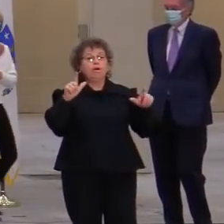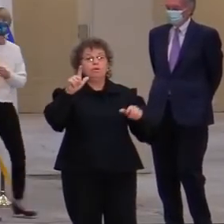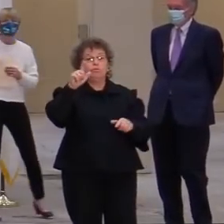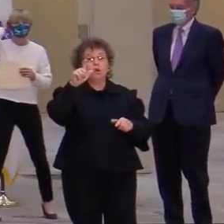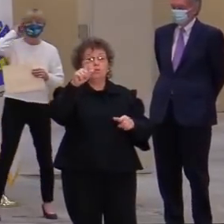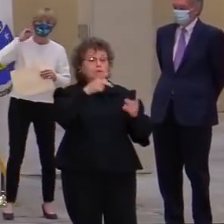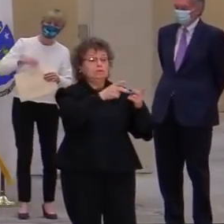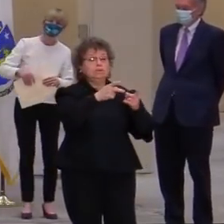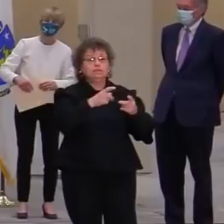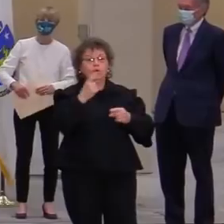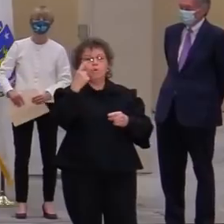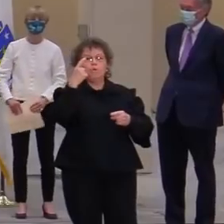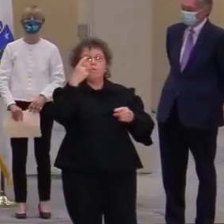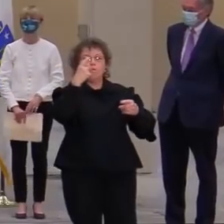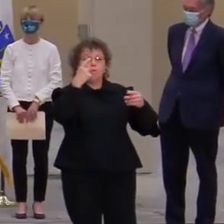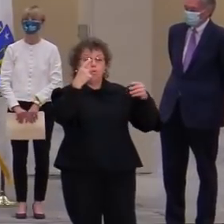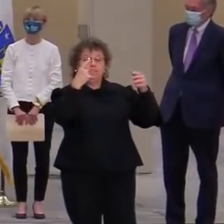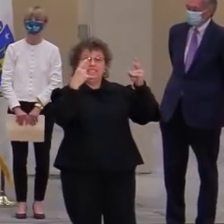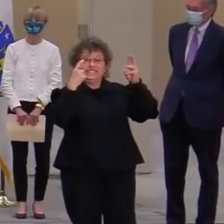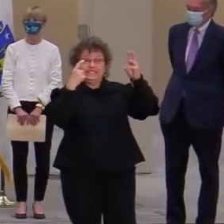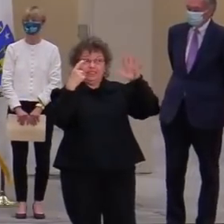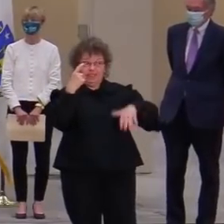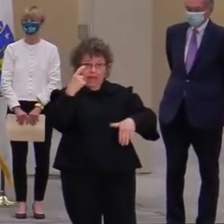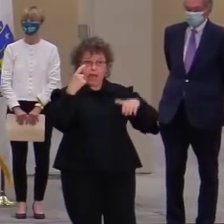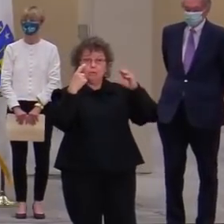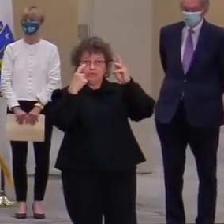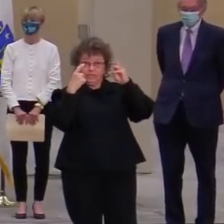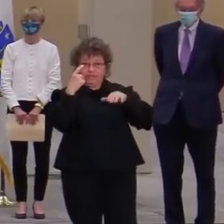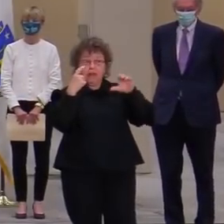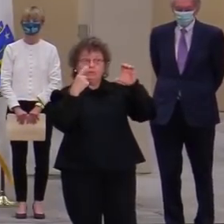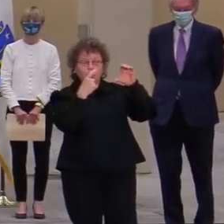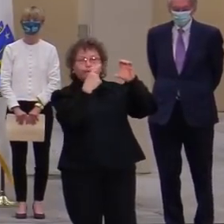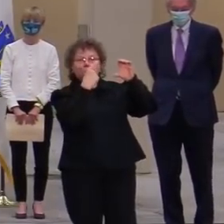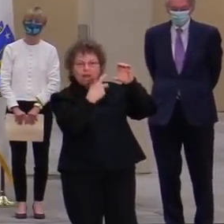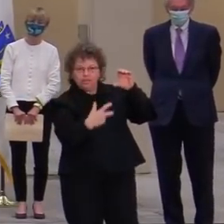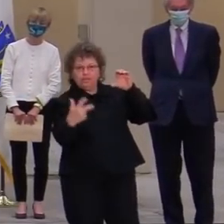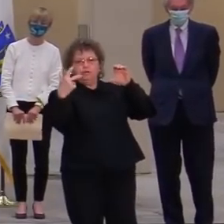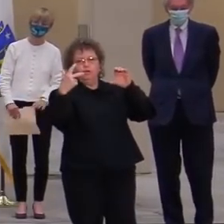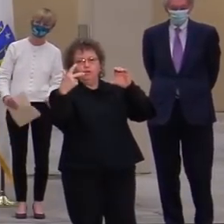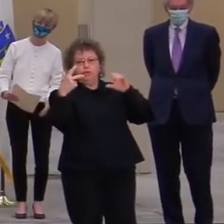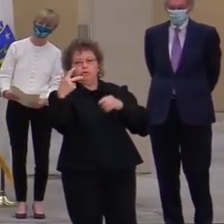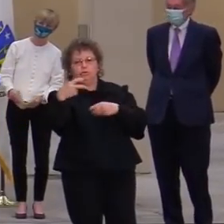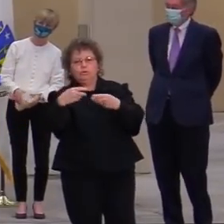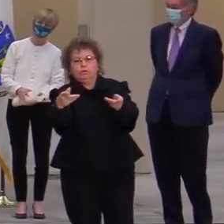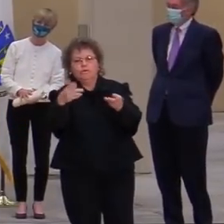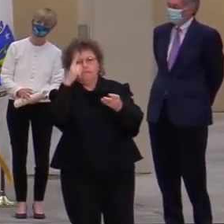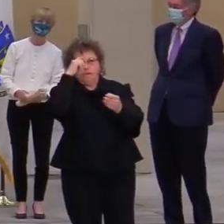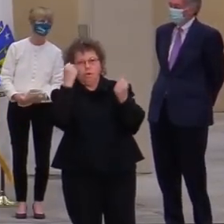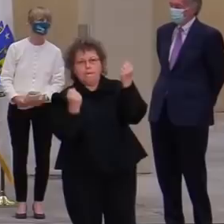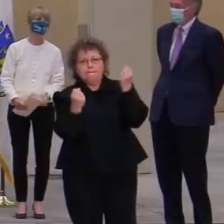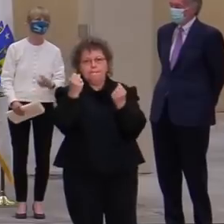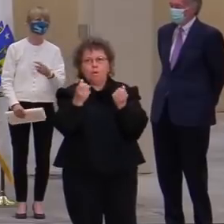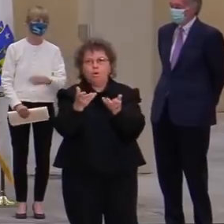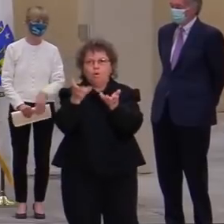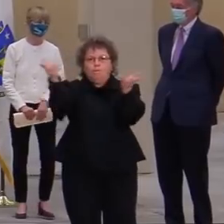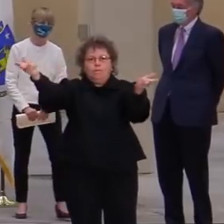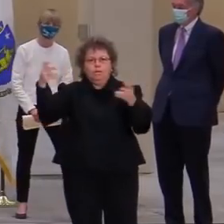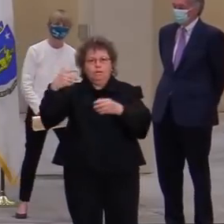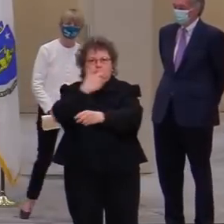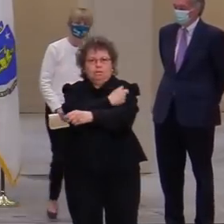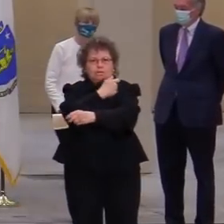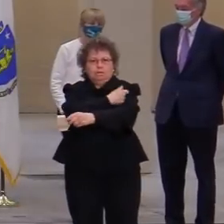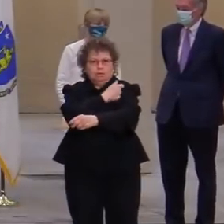a third of the 6,000 doses to be used in mobiles. So we'll work with the state to figure out, as we develop